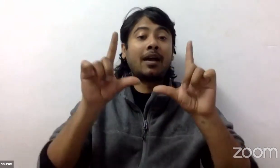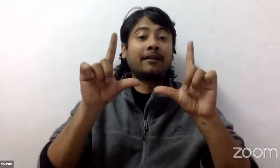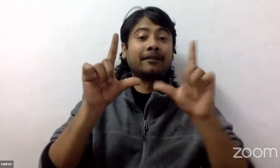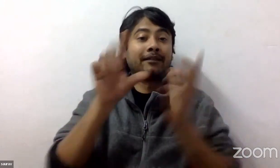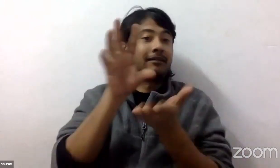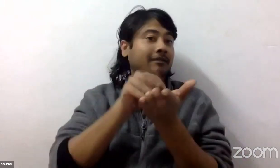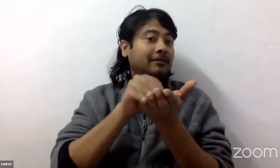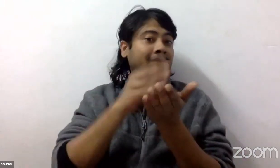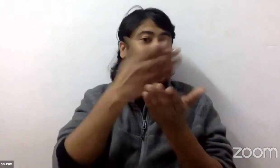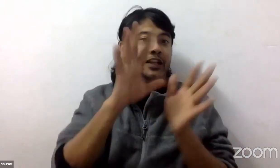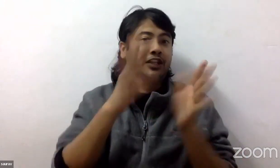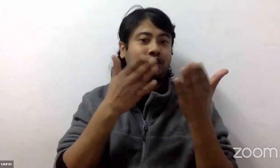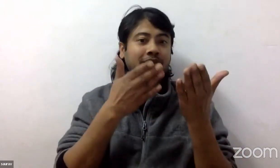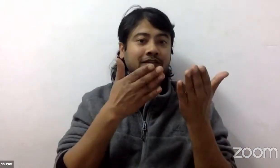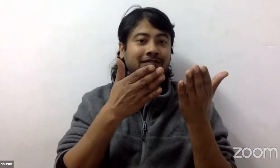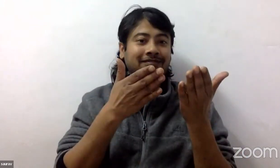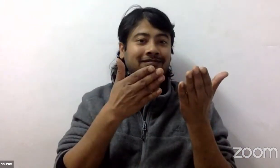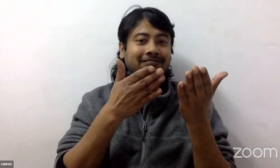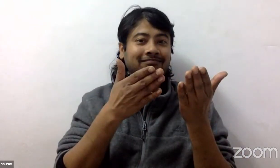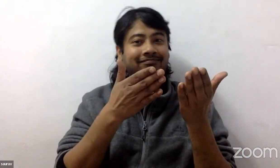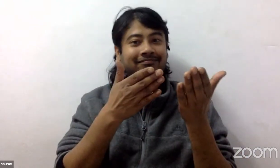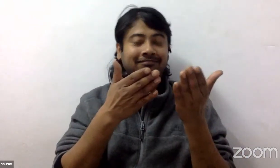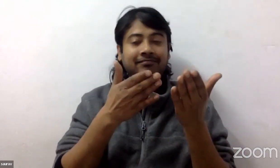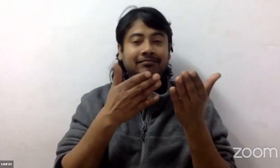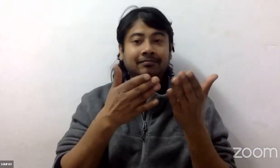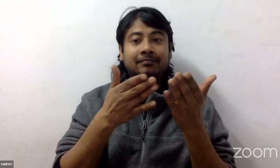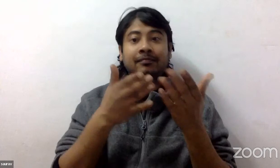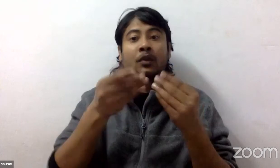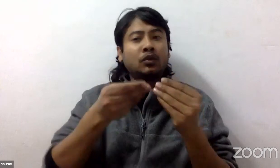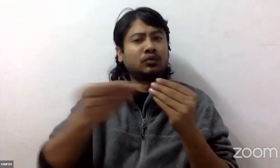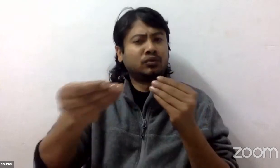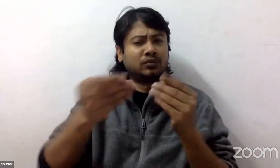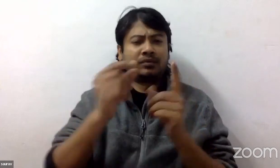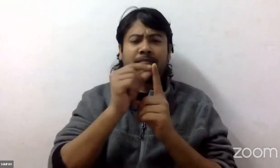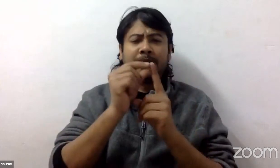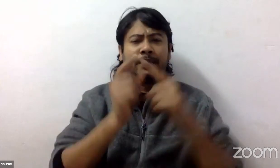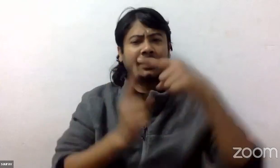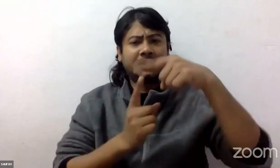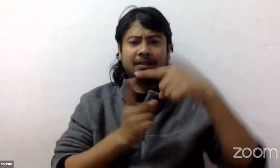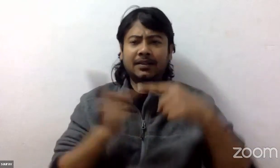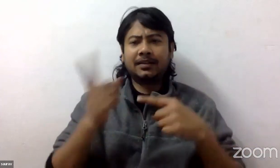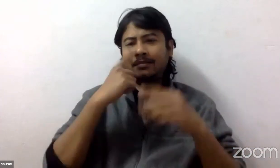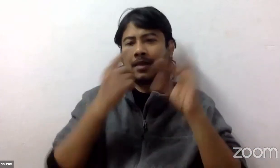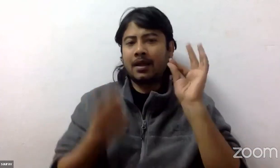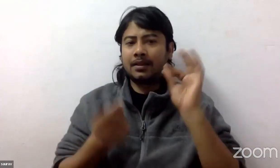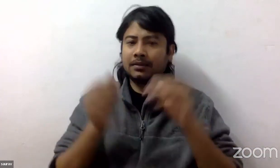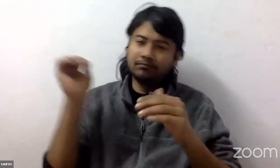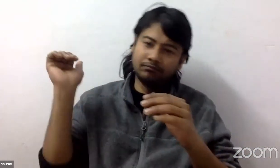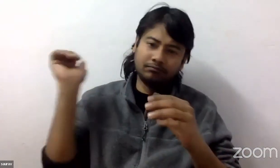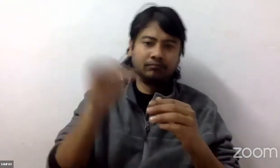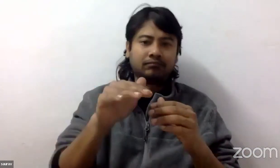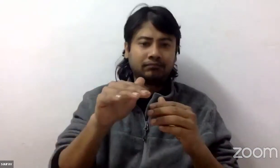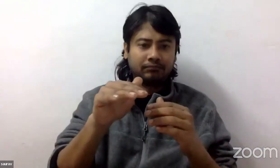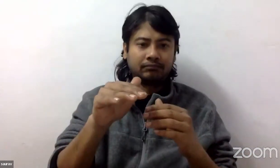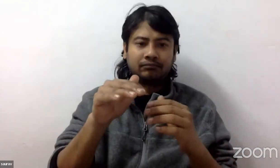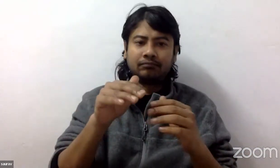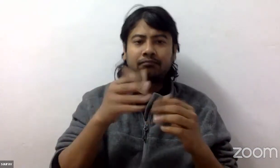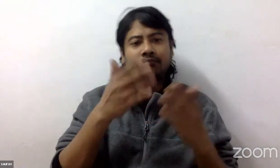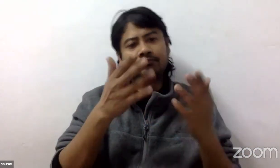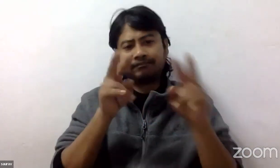soon on the WhatsApp groups. So I'm sure there'll be a lot of questions, but since it's already 10:01,